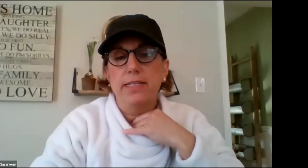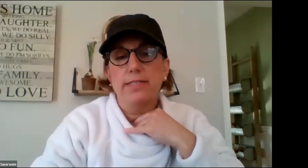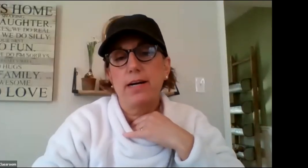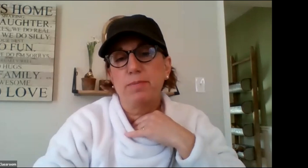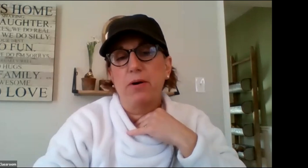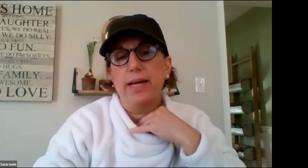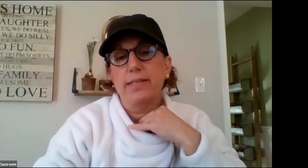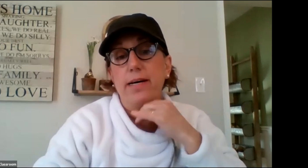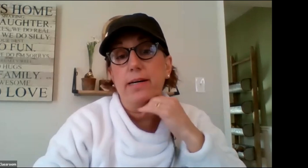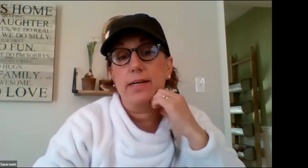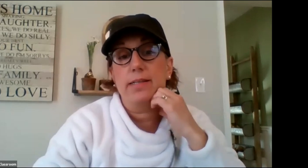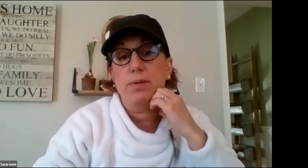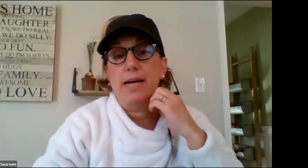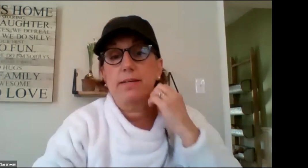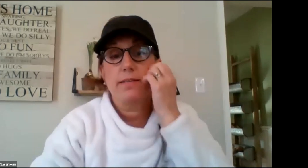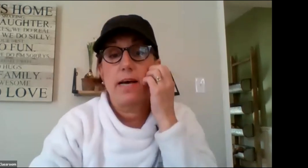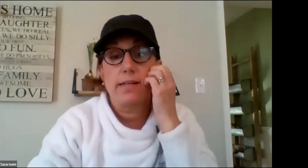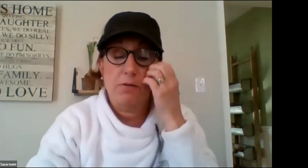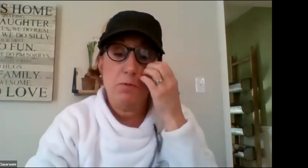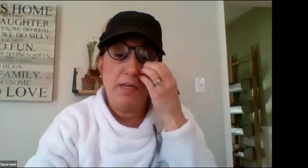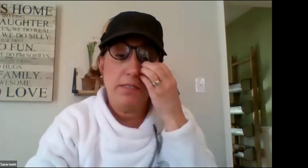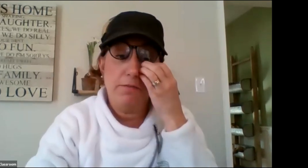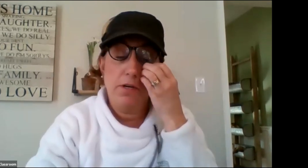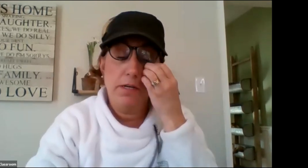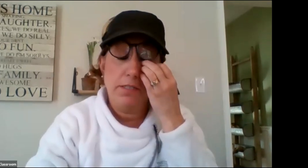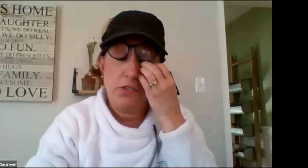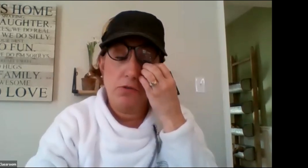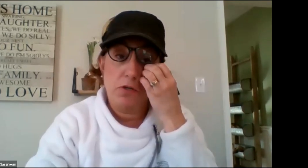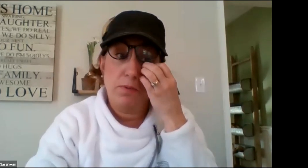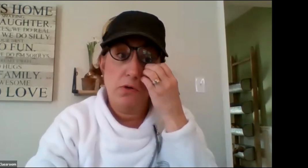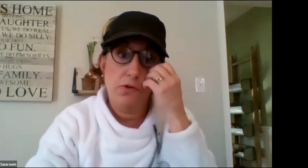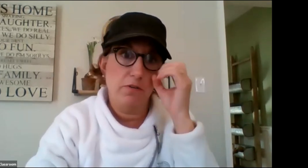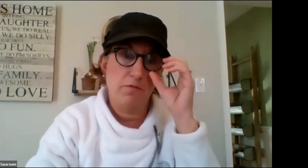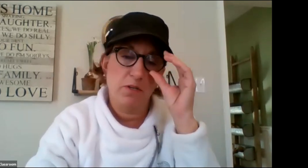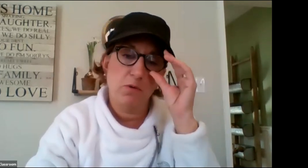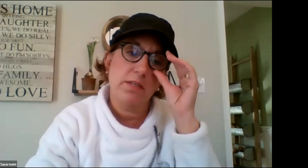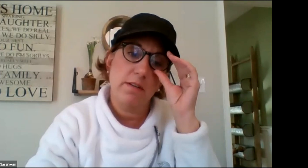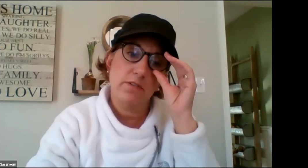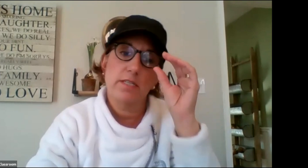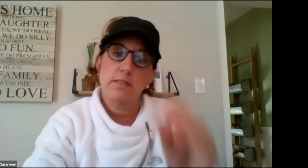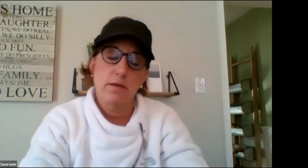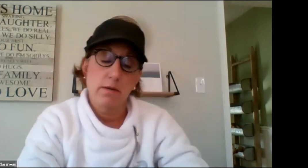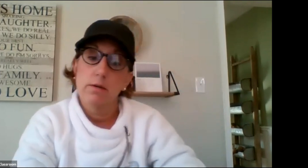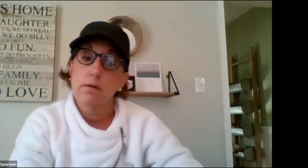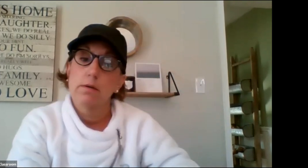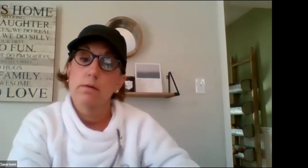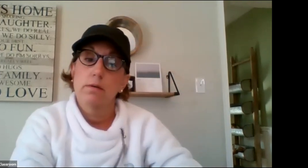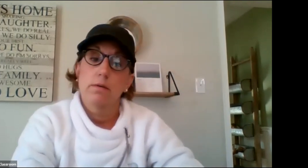that talked about ASL and the Black sign language being different. Did you learn both, or are you familiar with the differences? I